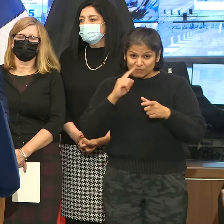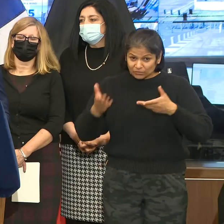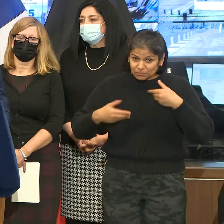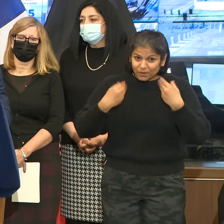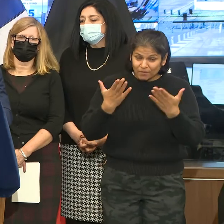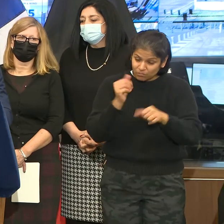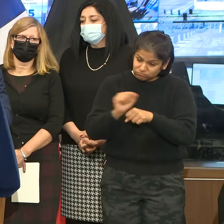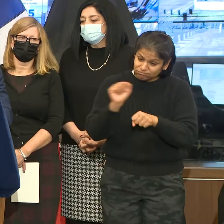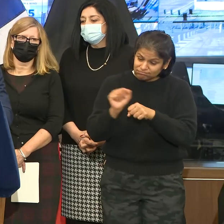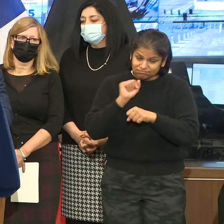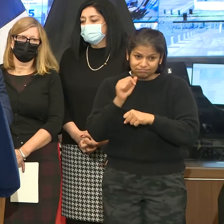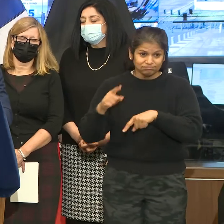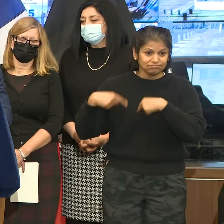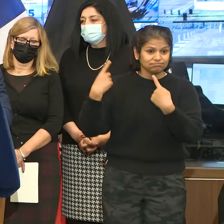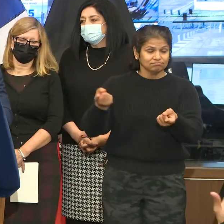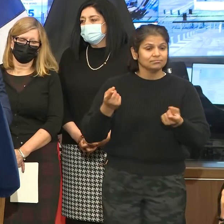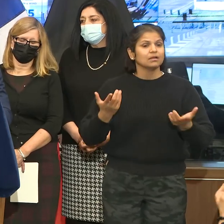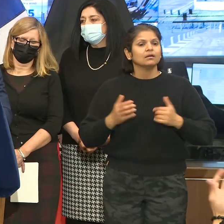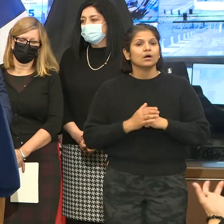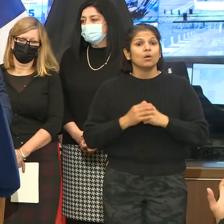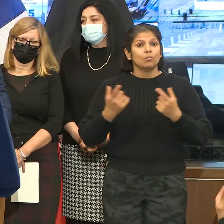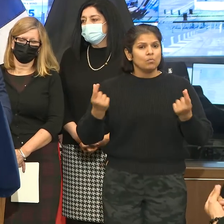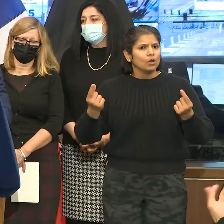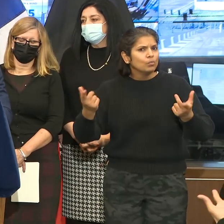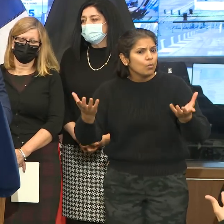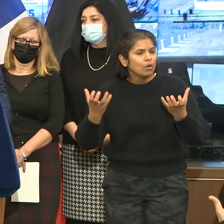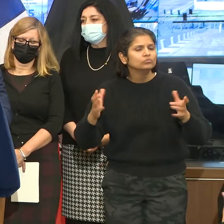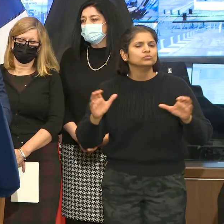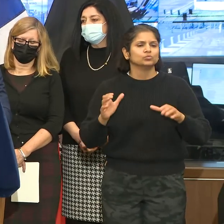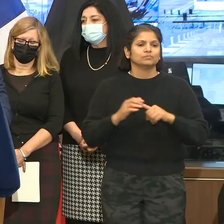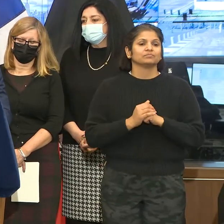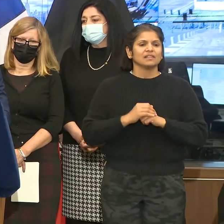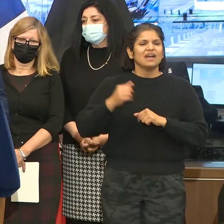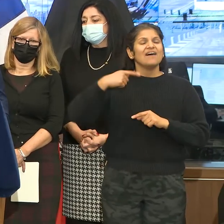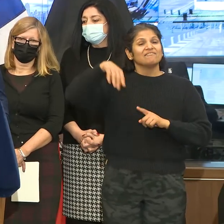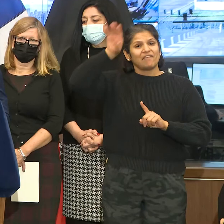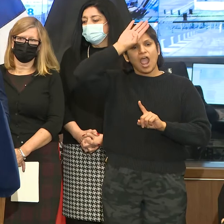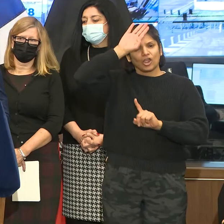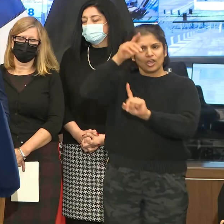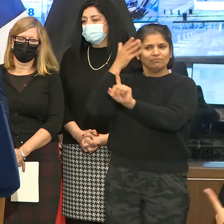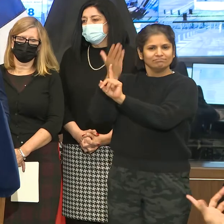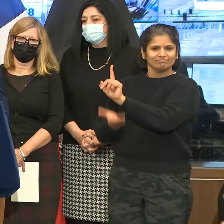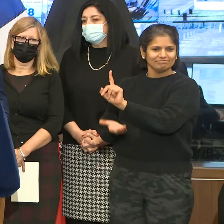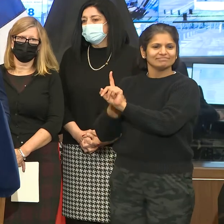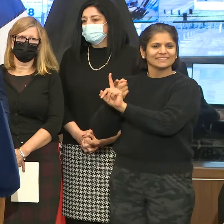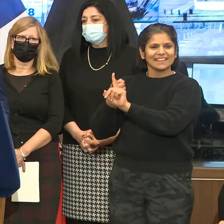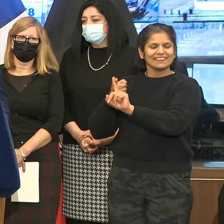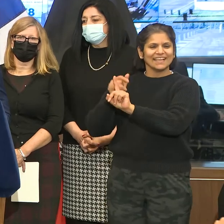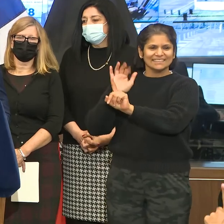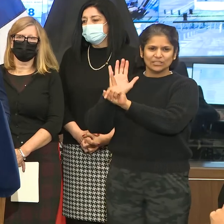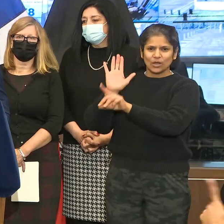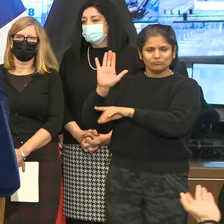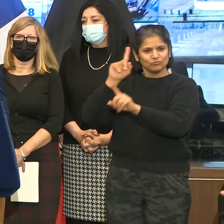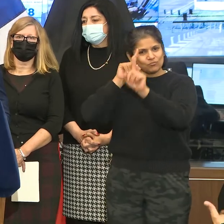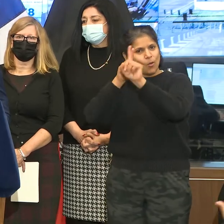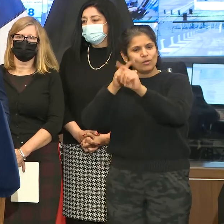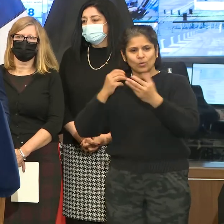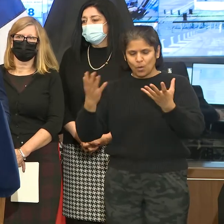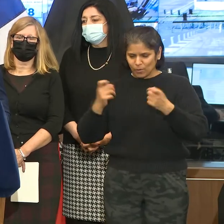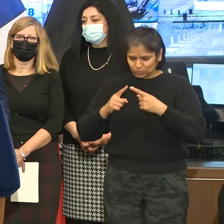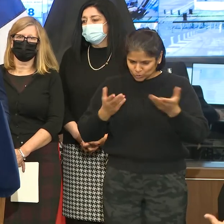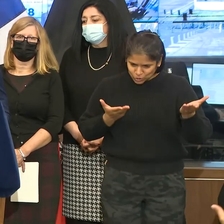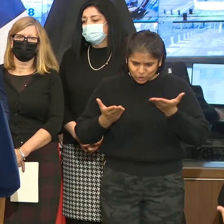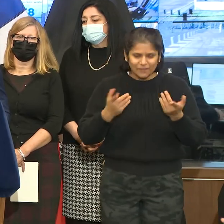to do was to be a firefighter. And he served this city well. And New York City is possible because